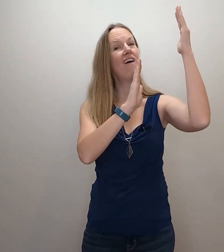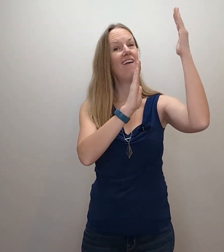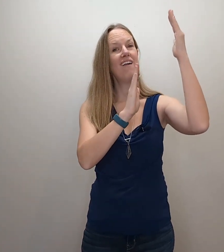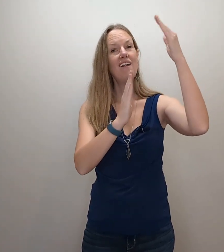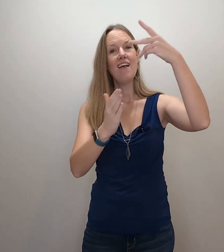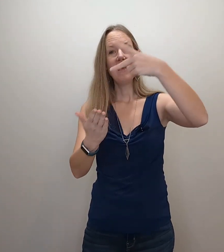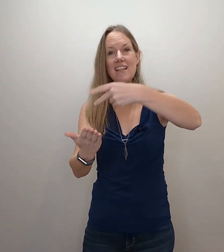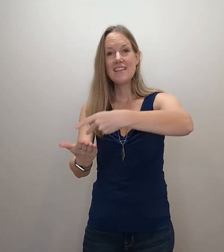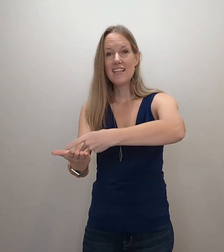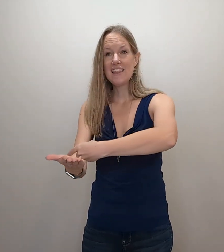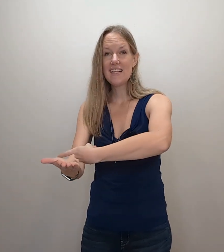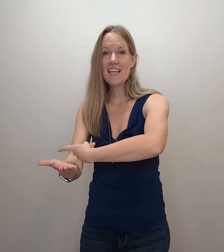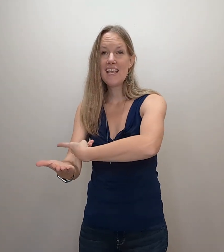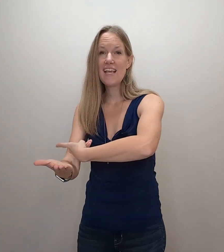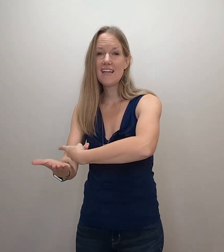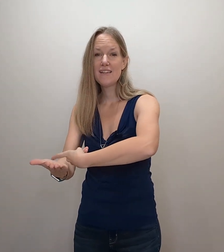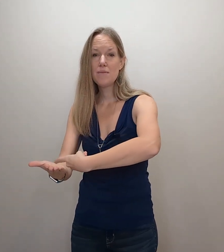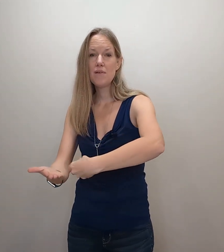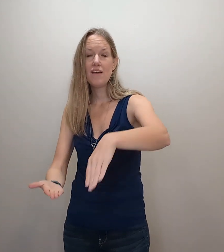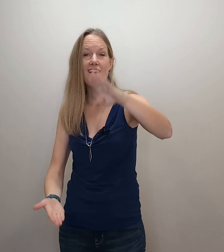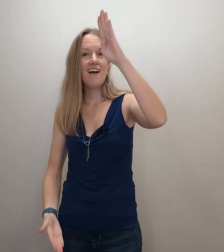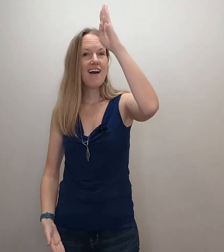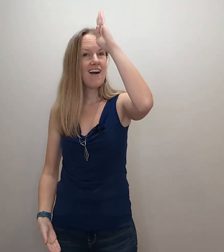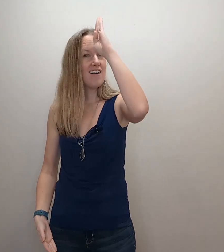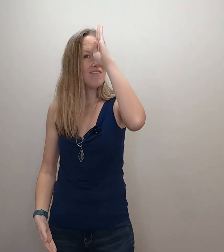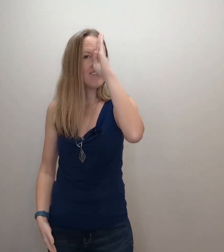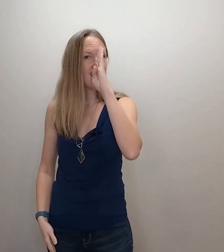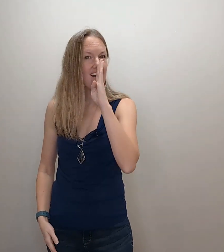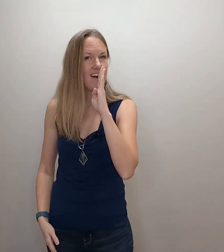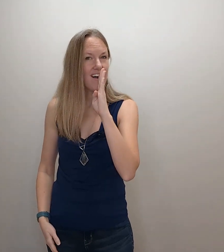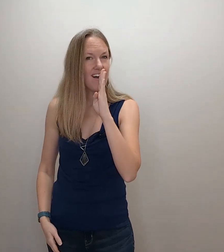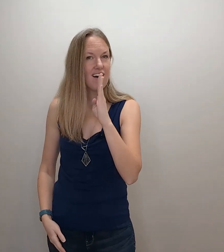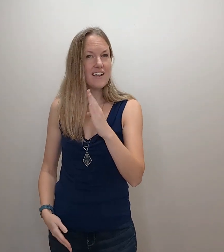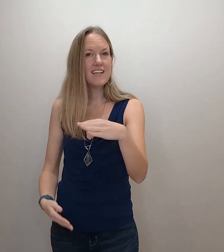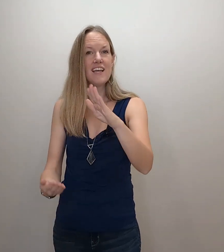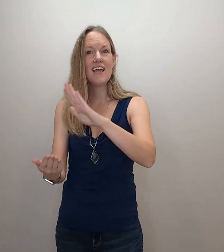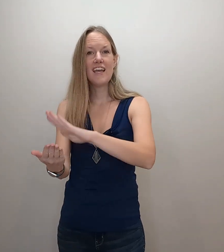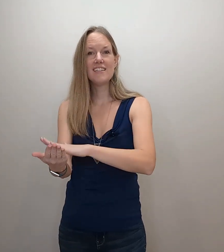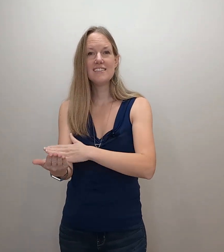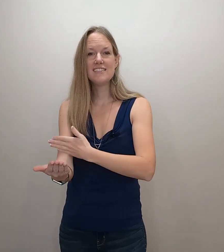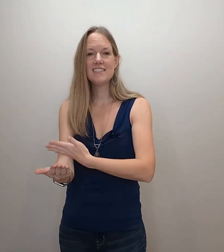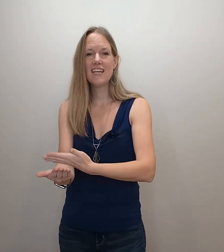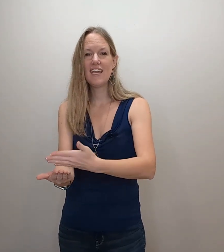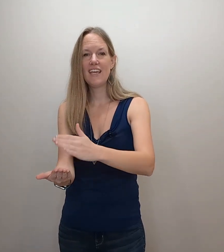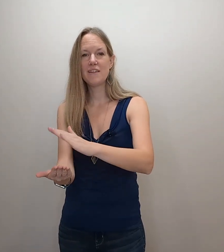before the Lamb of God and sing,